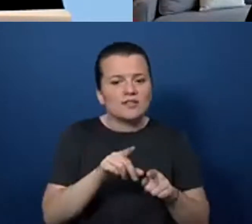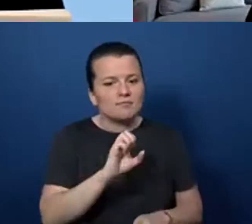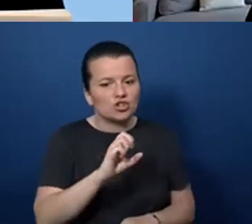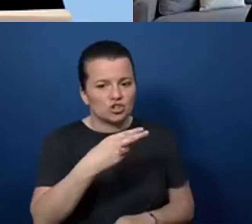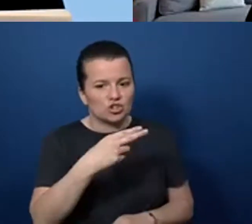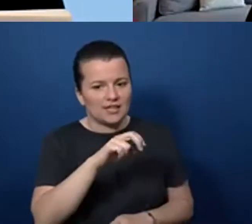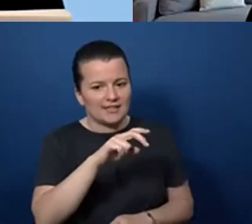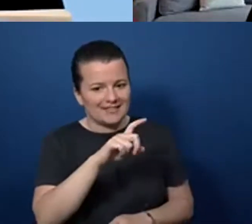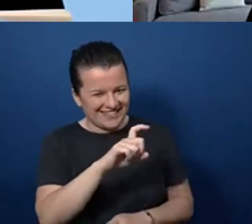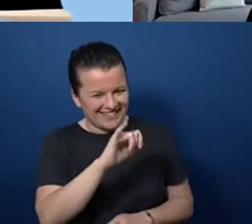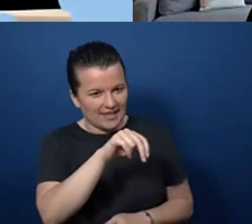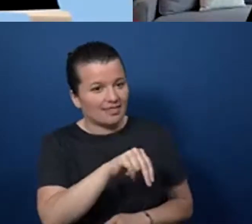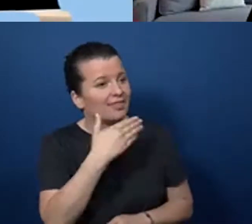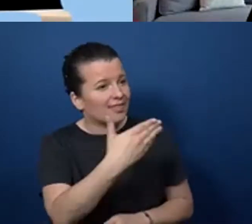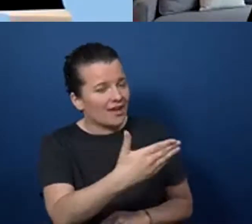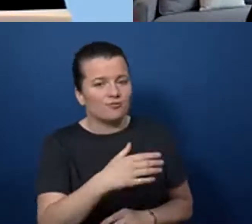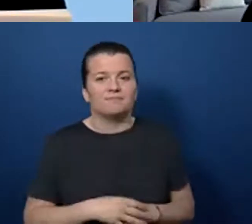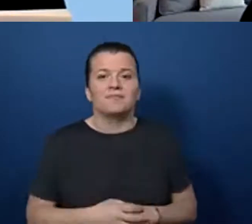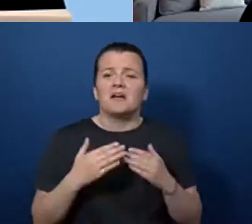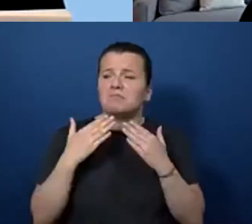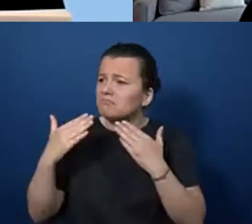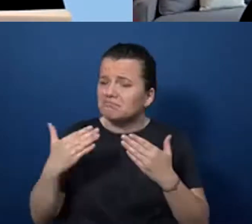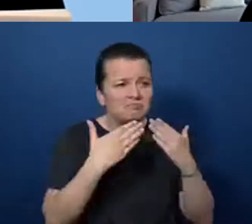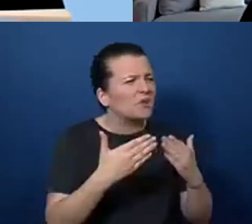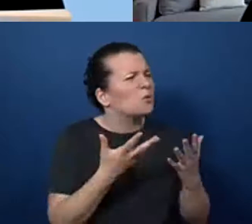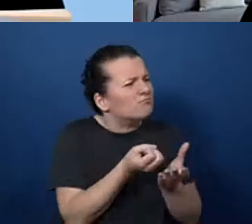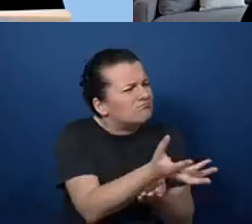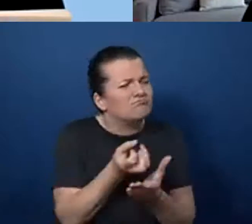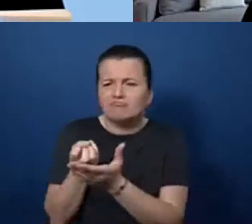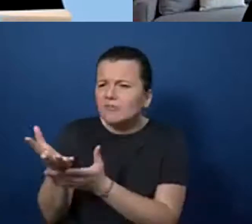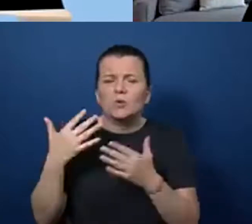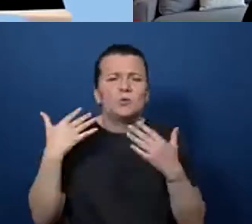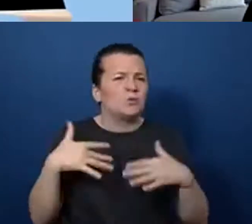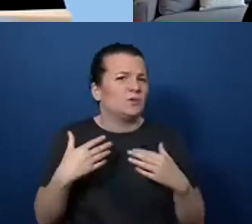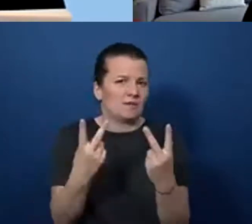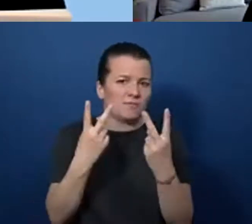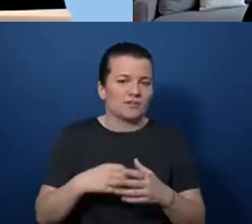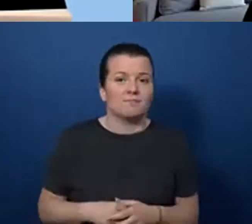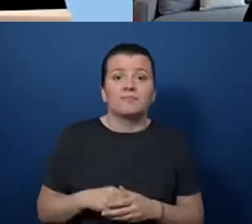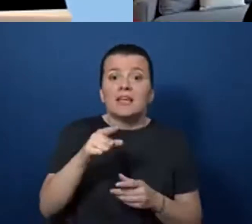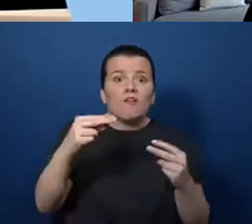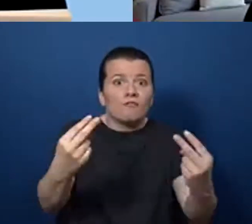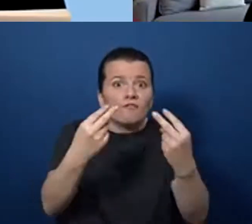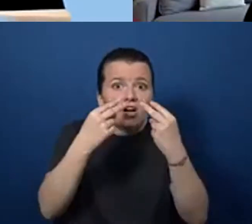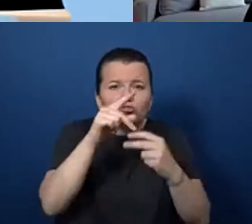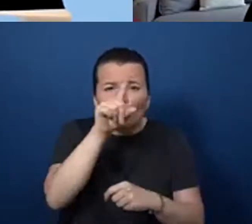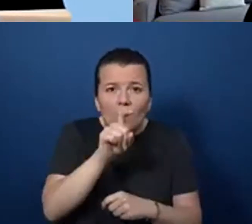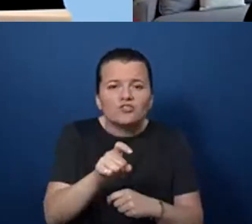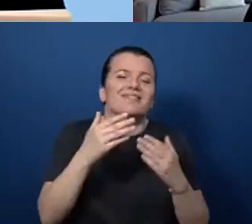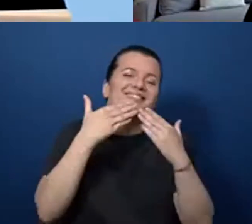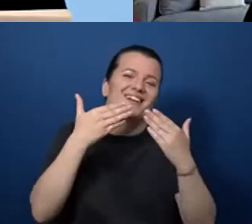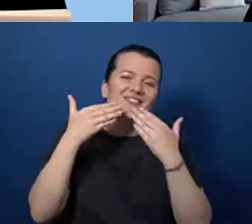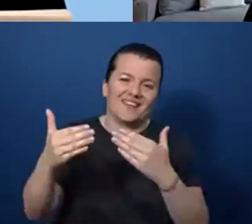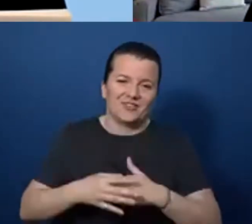And I'm going to say a few words, and thanks to people for all your very interesting questions. Now I'm going to say a few words